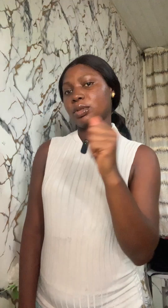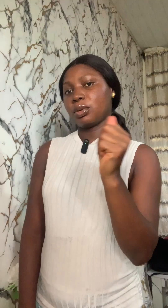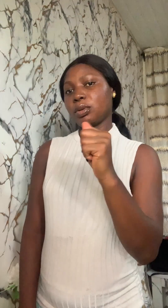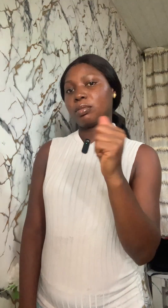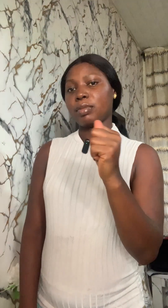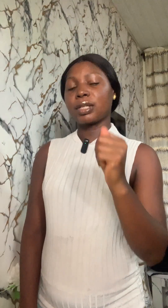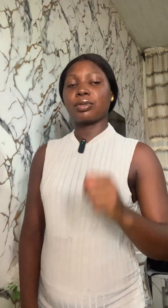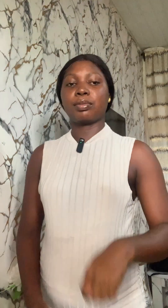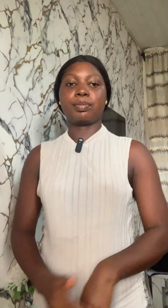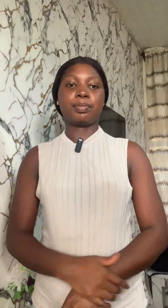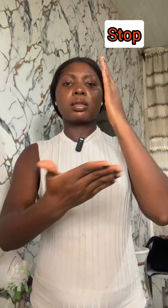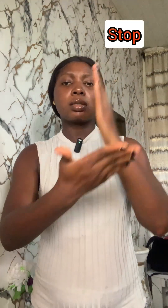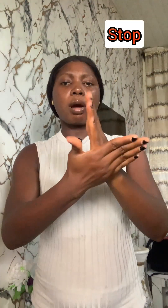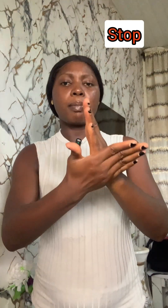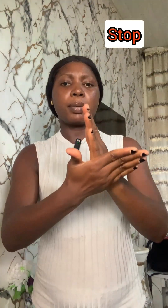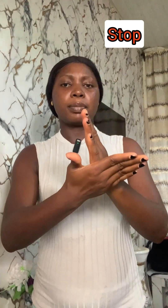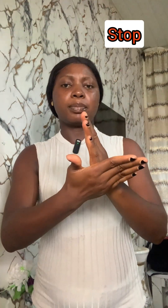So, bathroom. Stop.